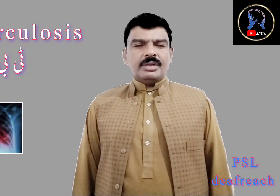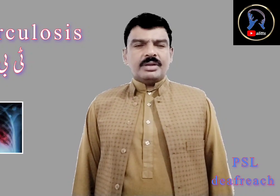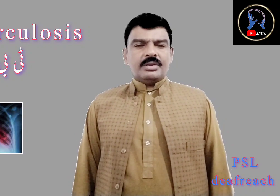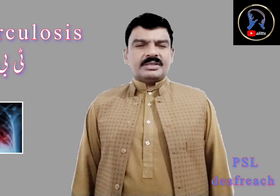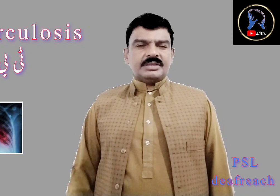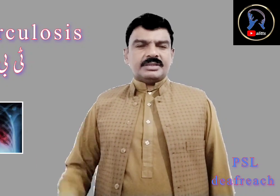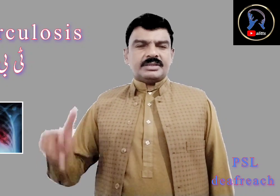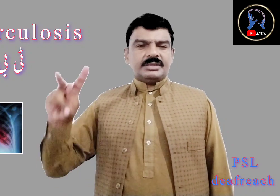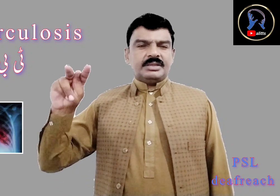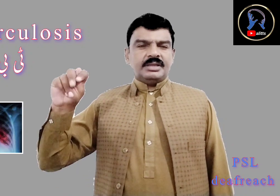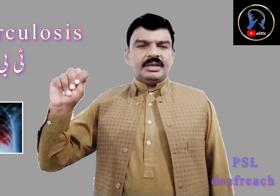tuberculosis